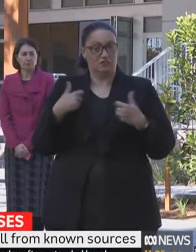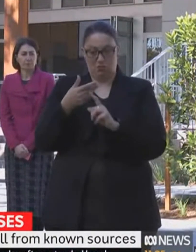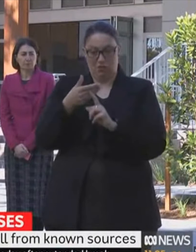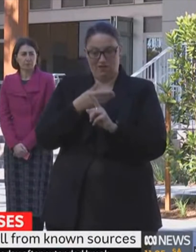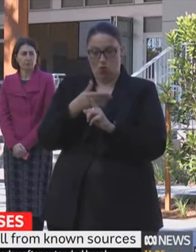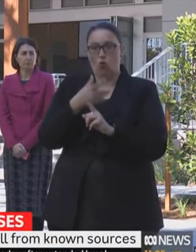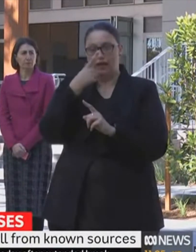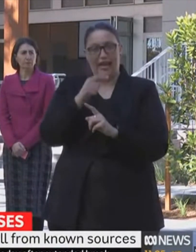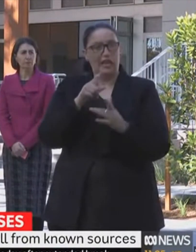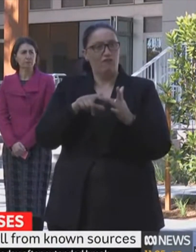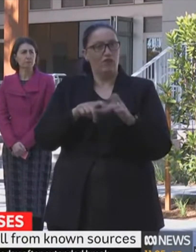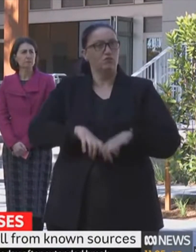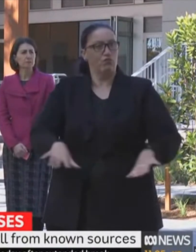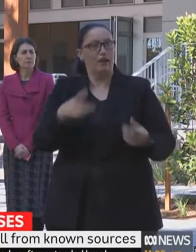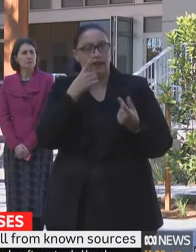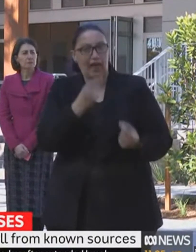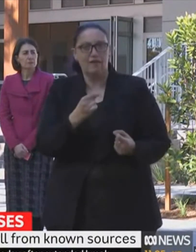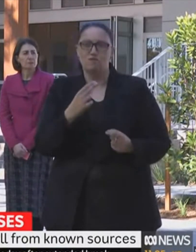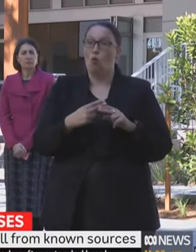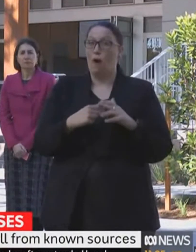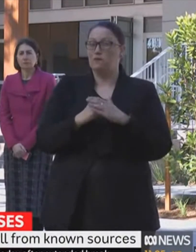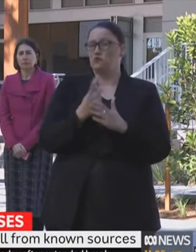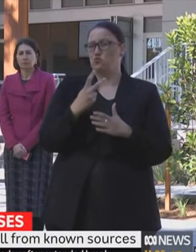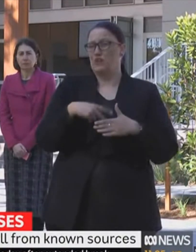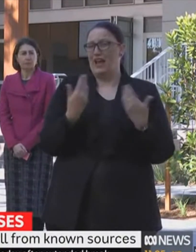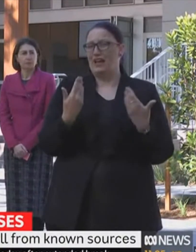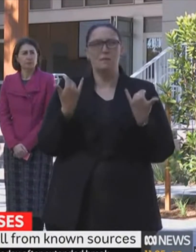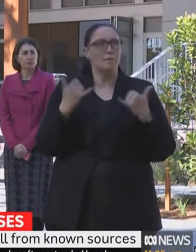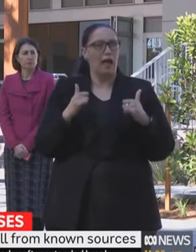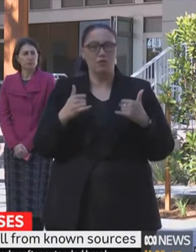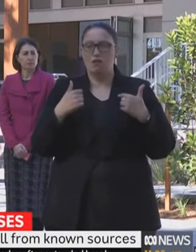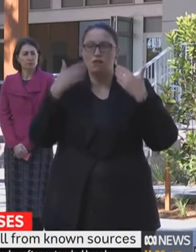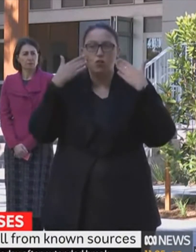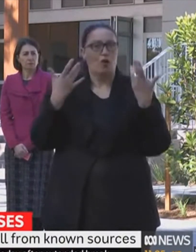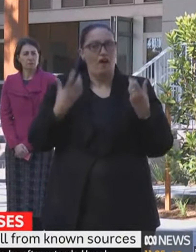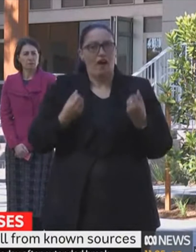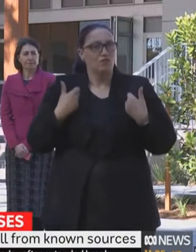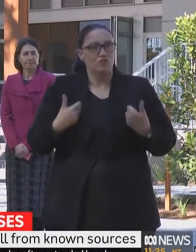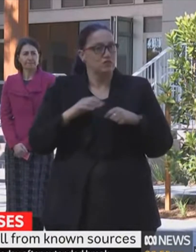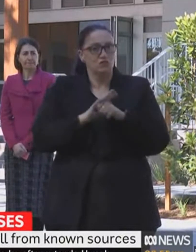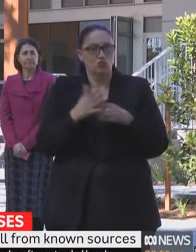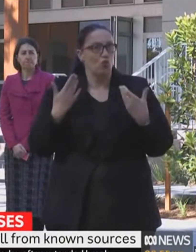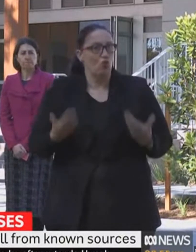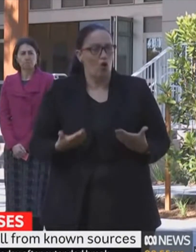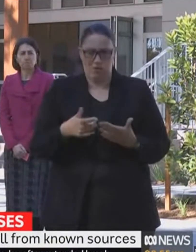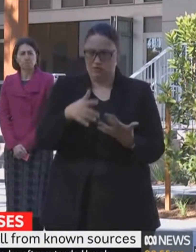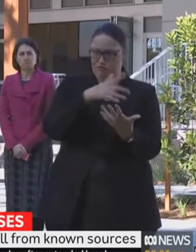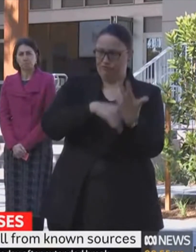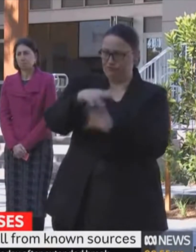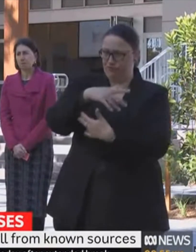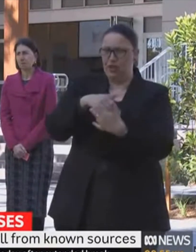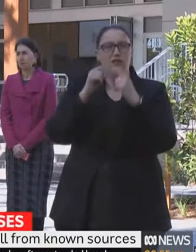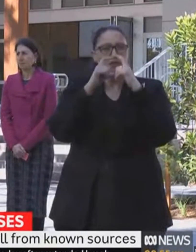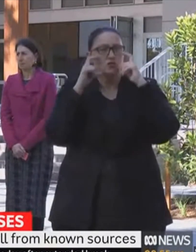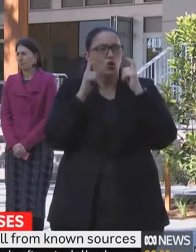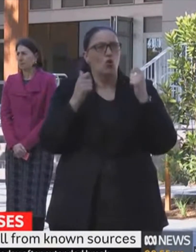hours. And so individuals may be actually infectious and out and about. And the idea of the face masks is that if